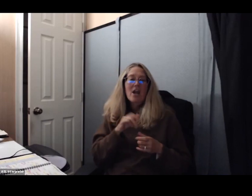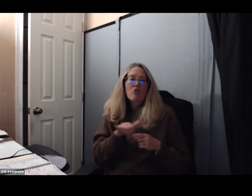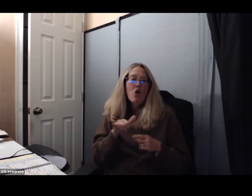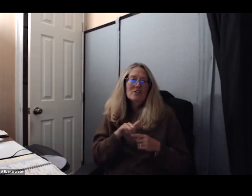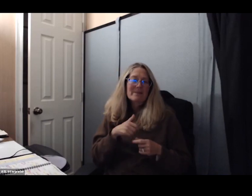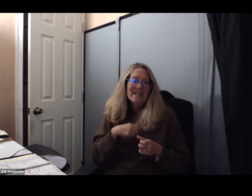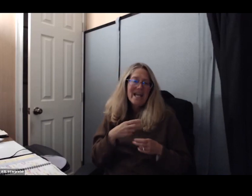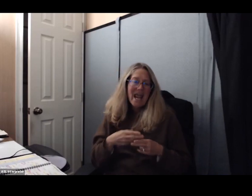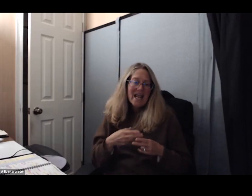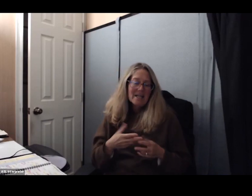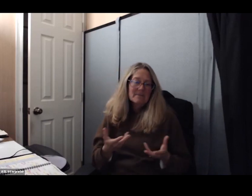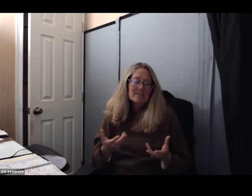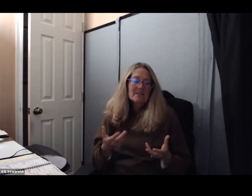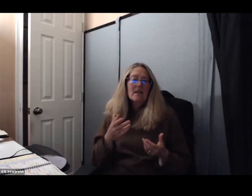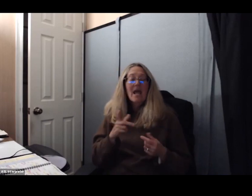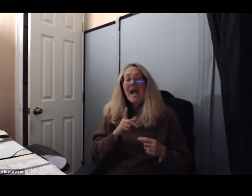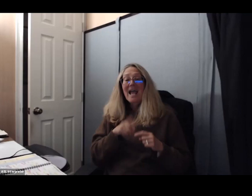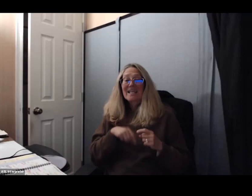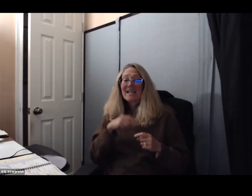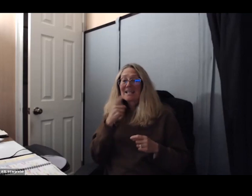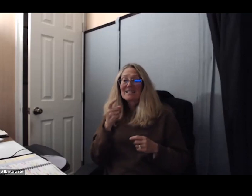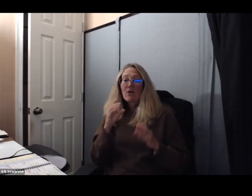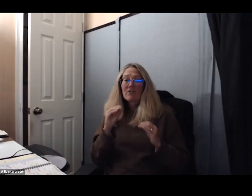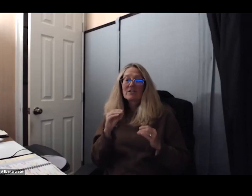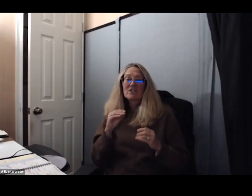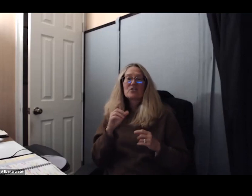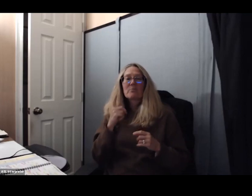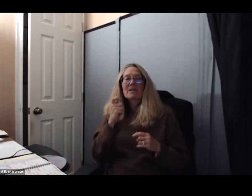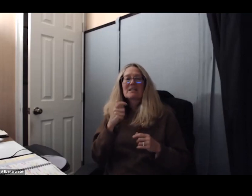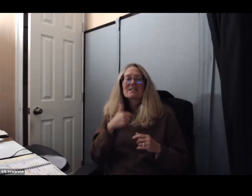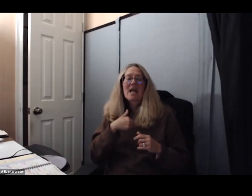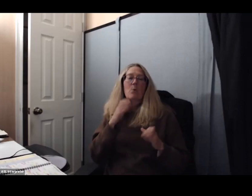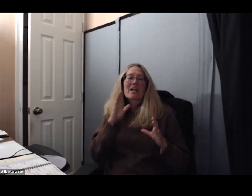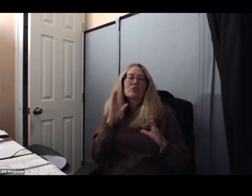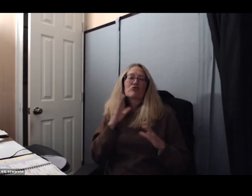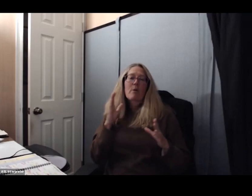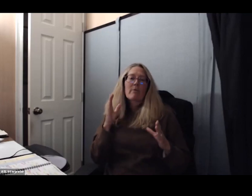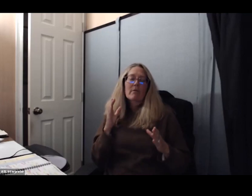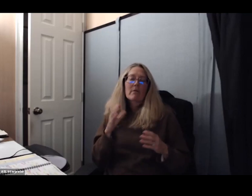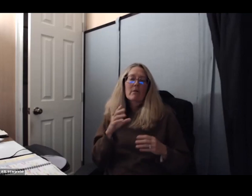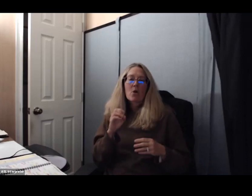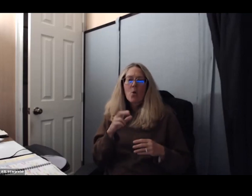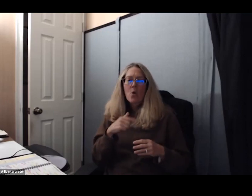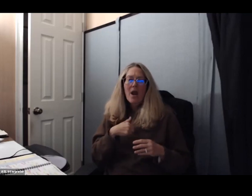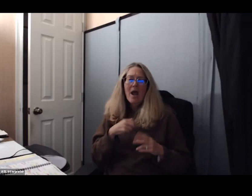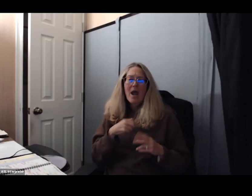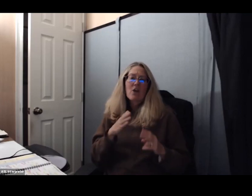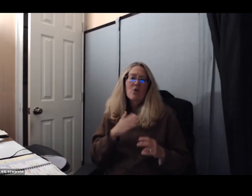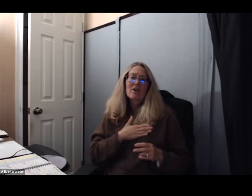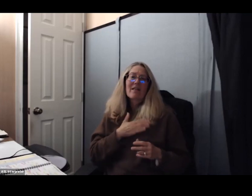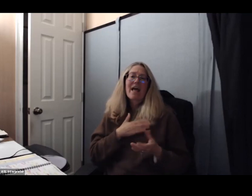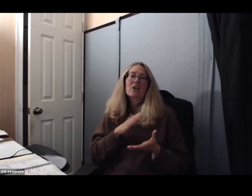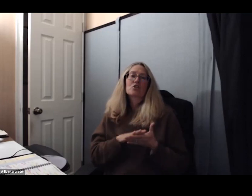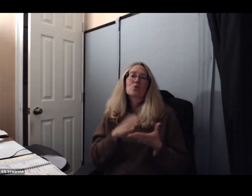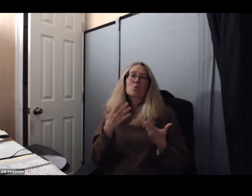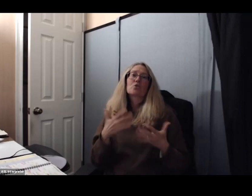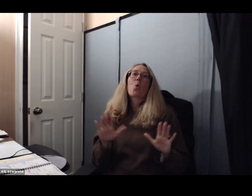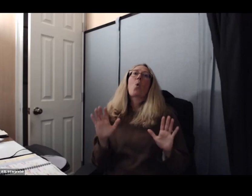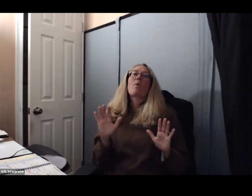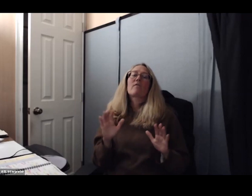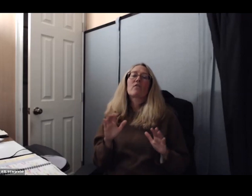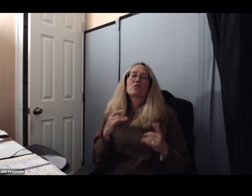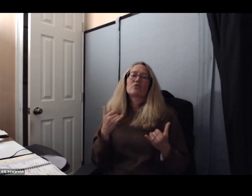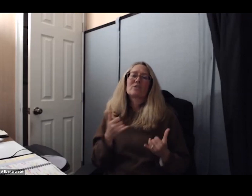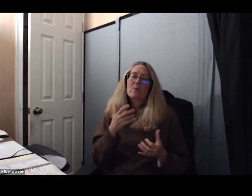names, but I can't tell the teacher because I'll be the one to get in trouble. Or I'm so glad school is over today. It was